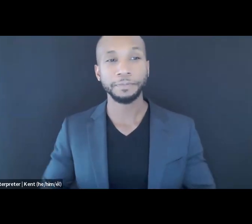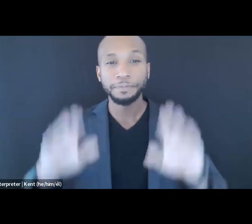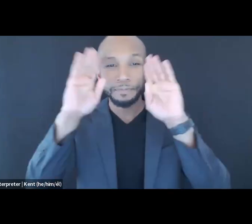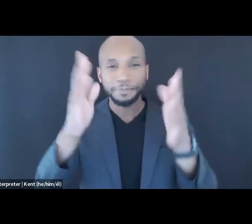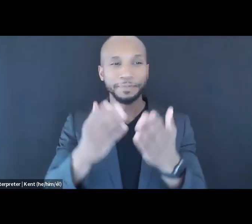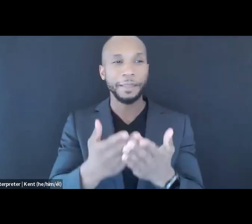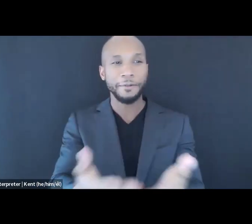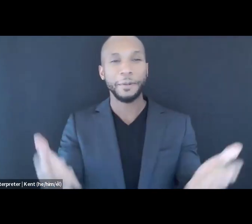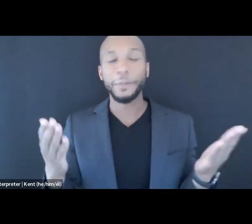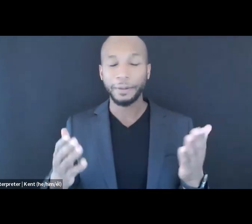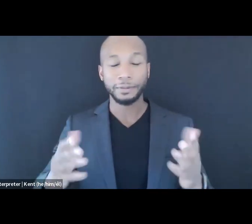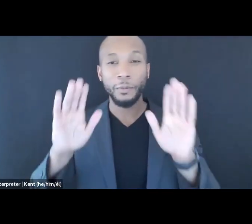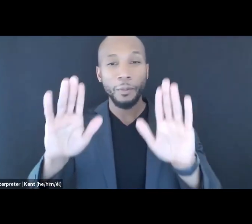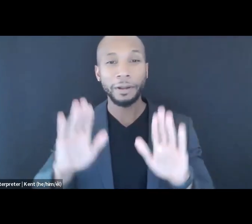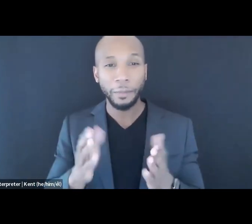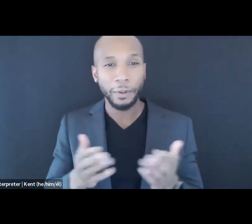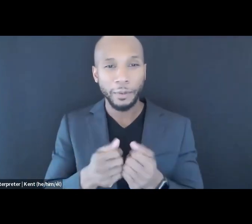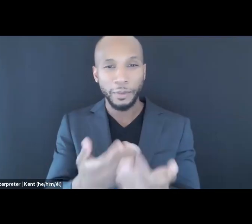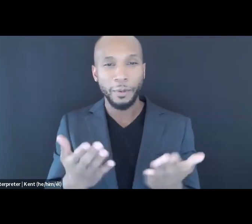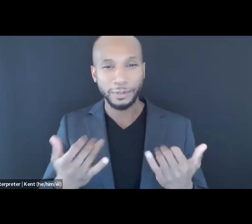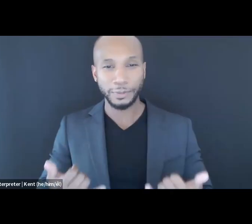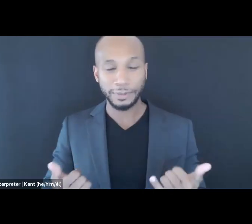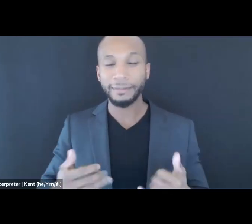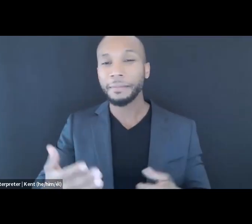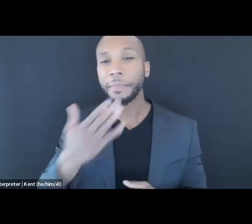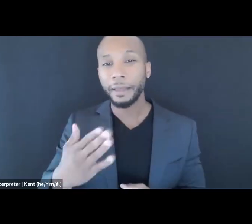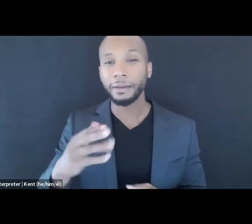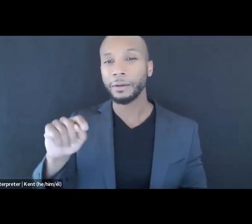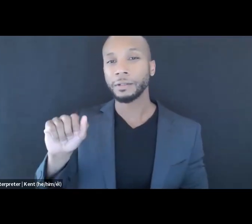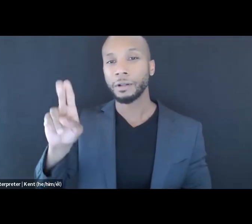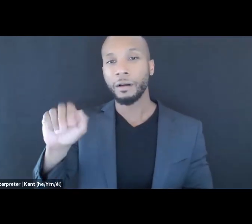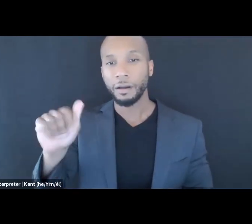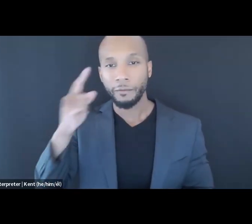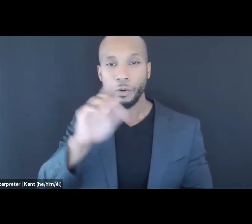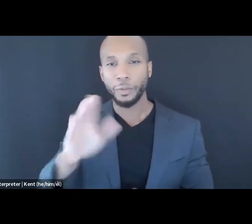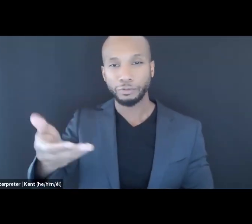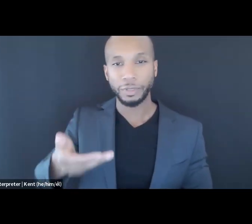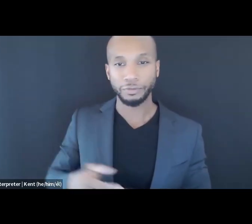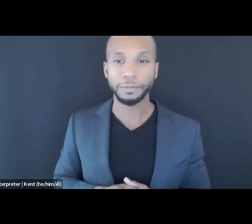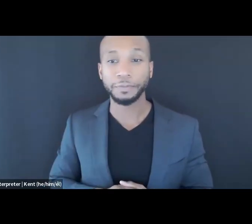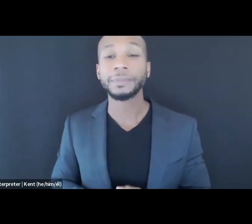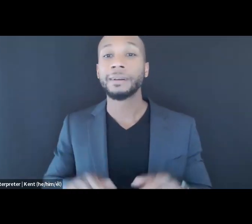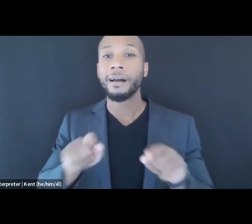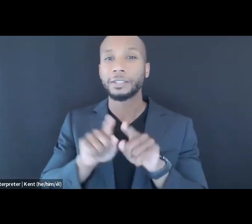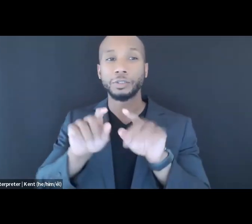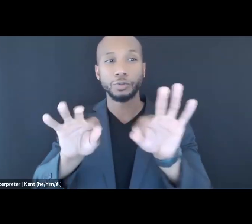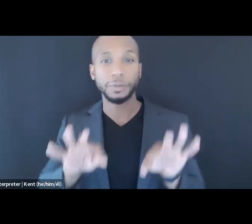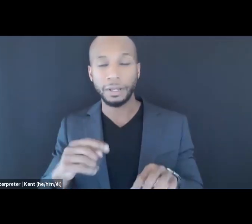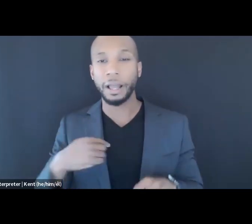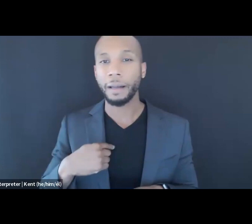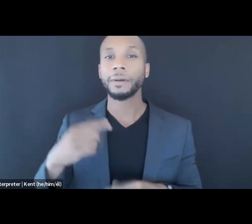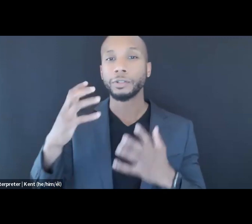Hi, everyone. It's so great to be here with you all today, and thank you, Tana, for the introduction. As a description,